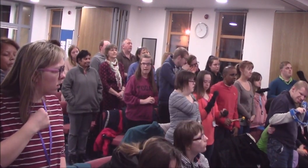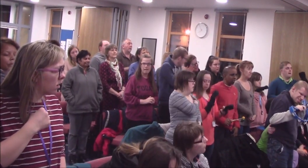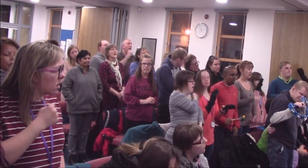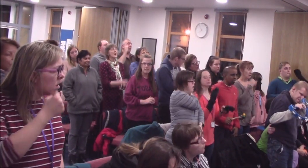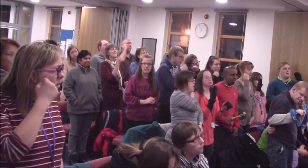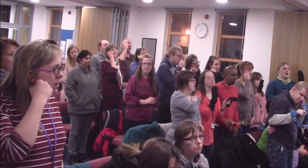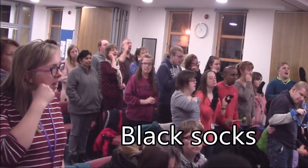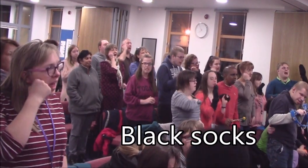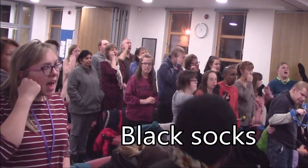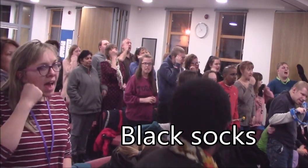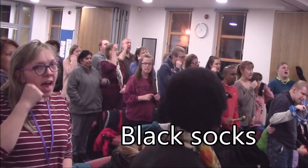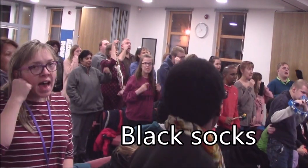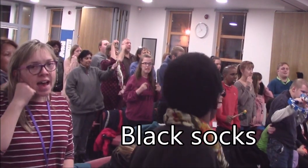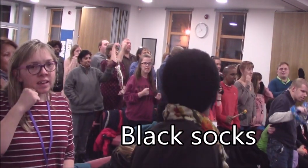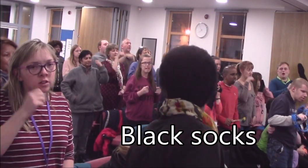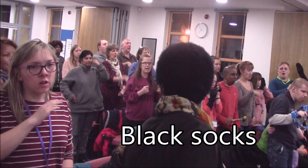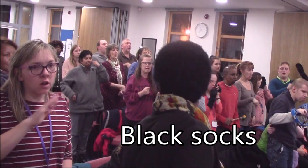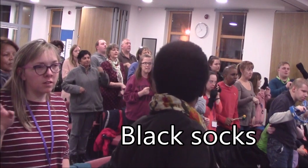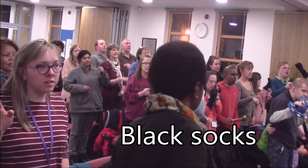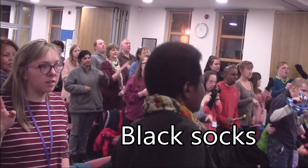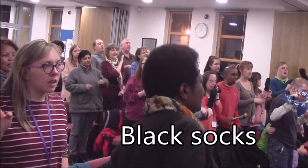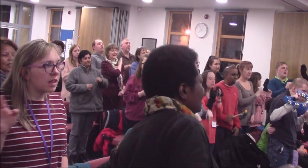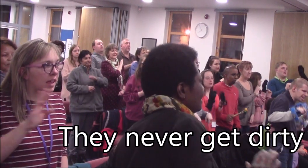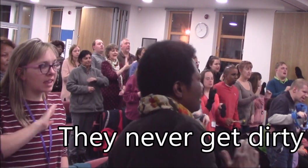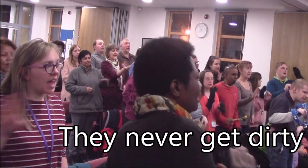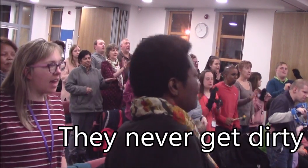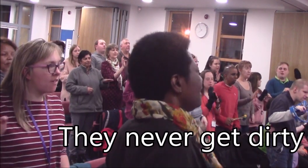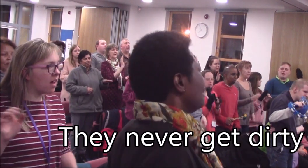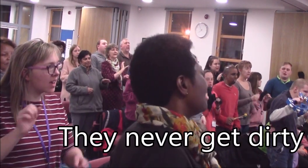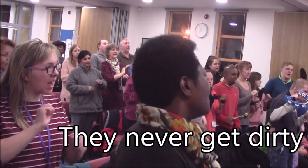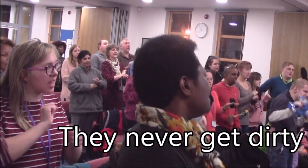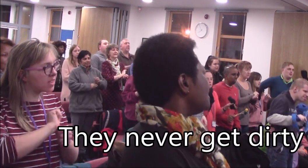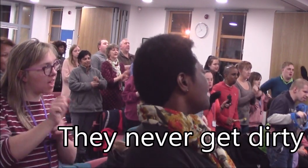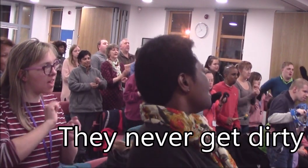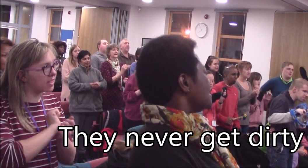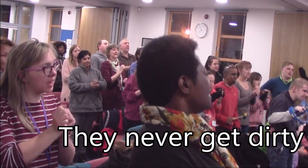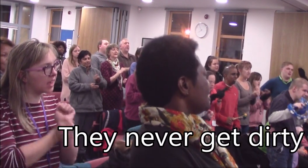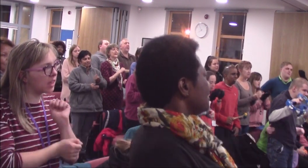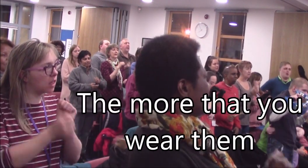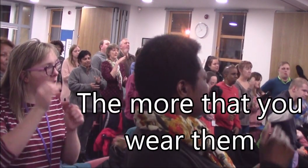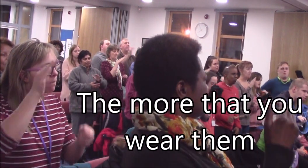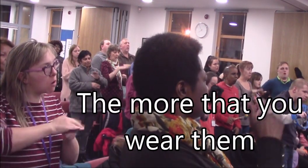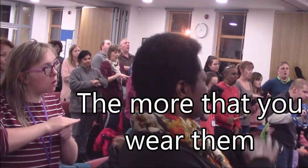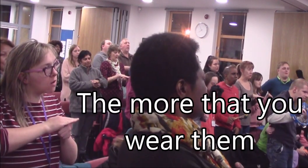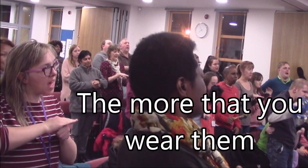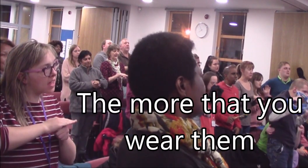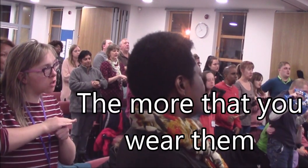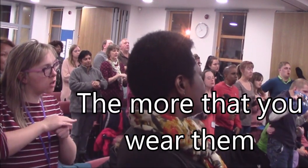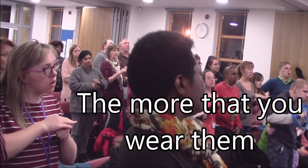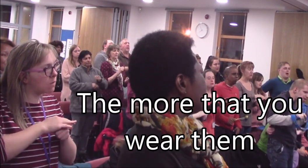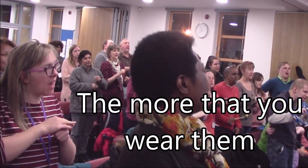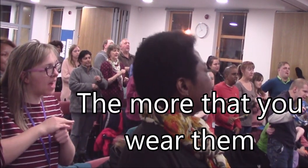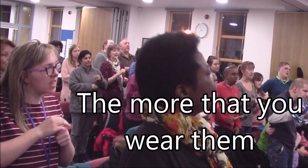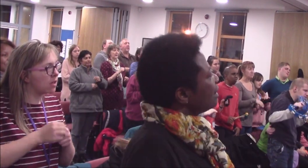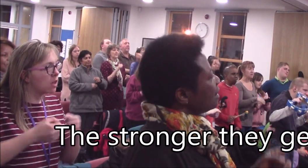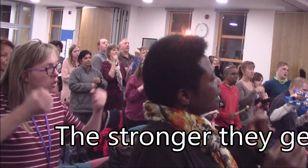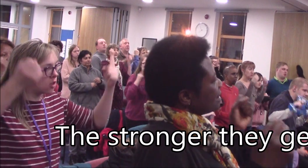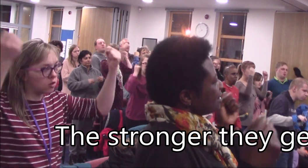It'shum, it'shum thaw They never get Those eaters loot They're